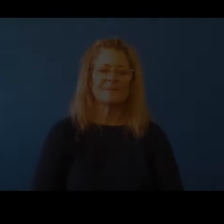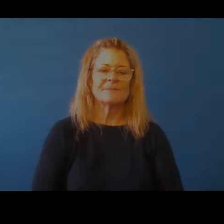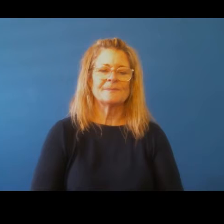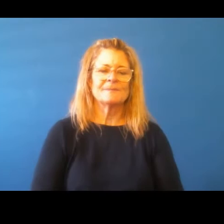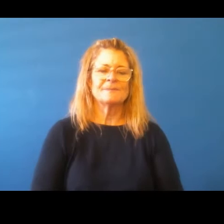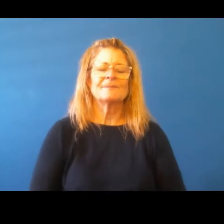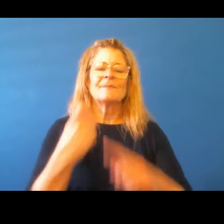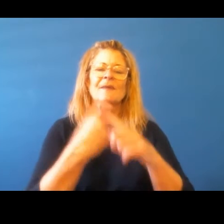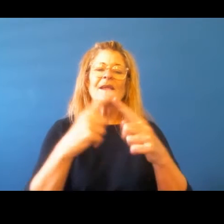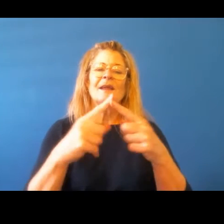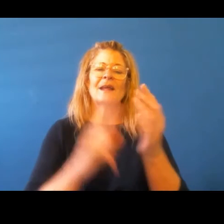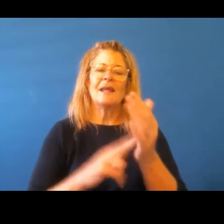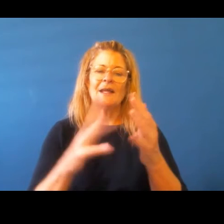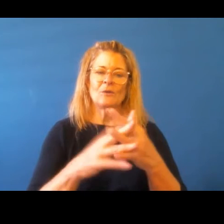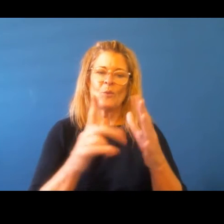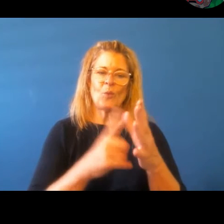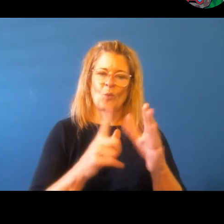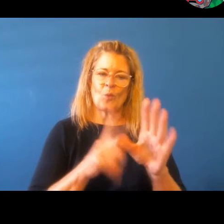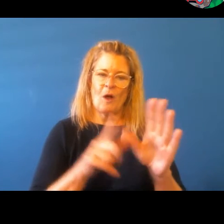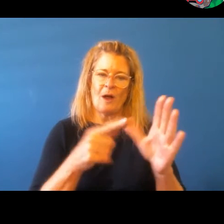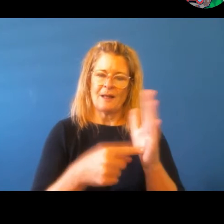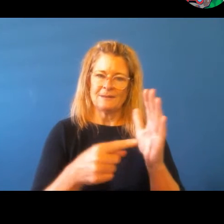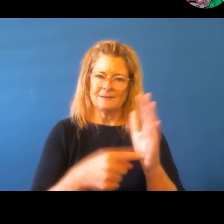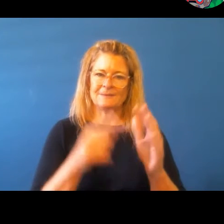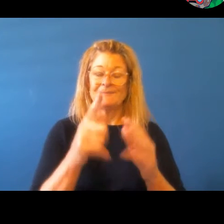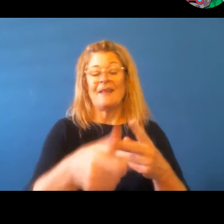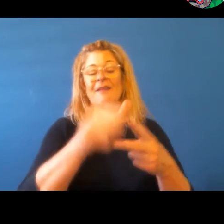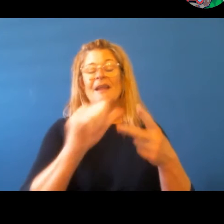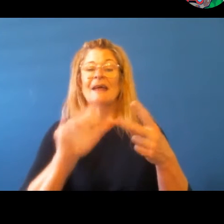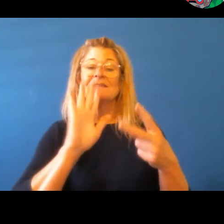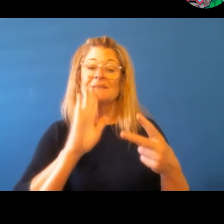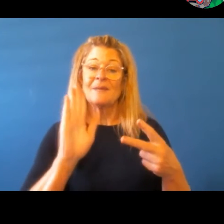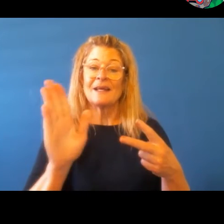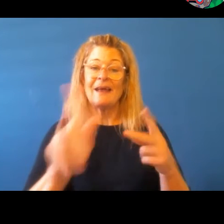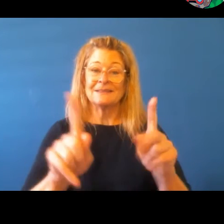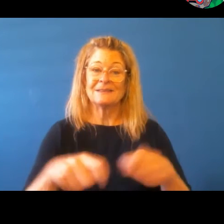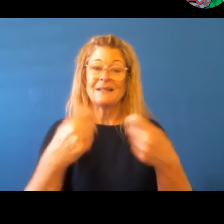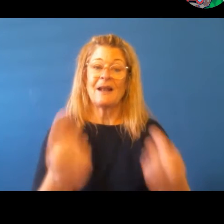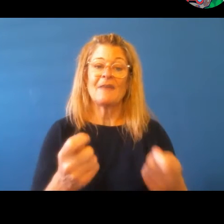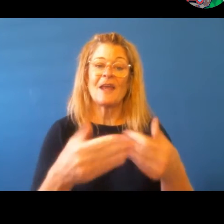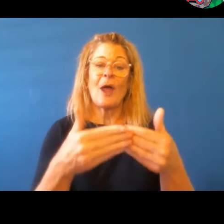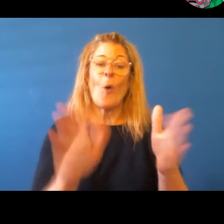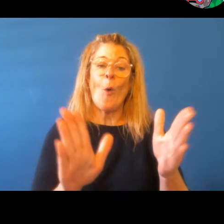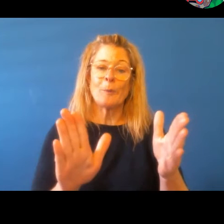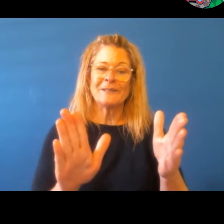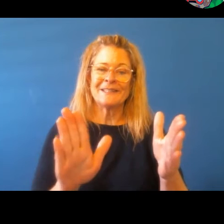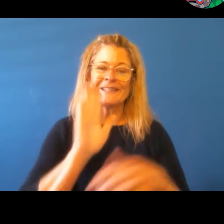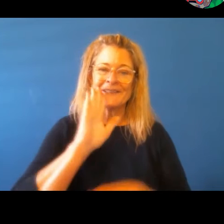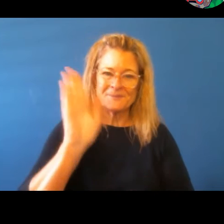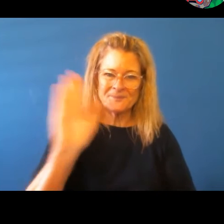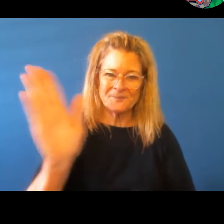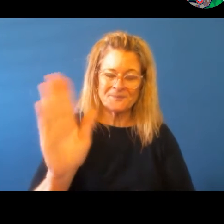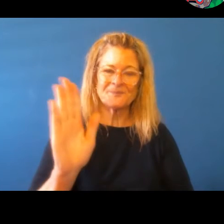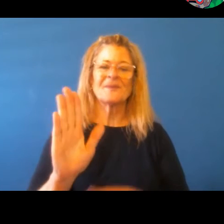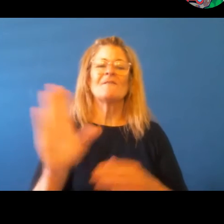Ken Wyatt joining us there. Now, the next speaker is delivering an opening address from the other side of the Tasman on behalf of